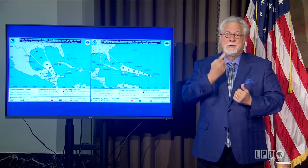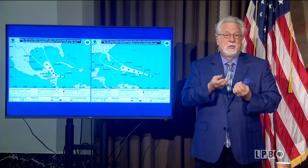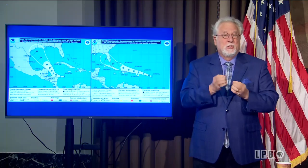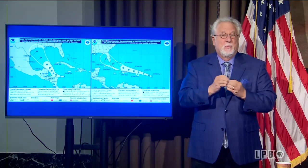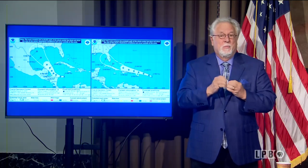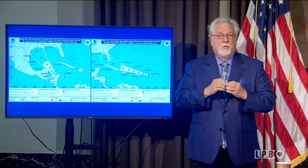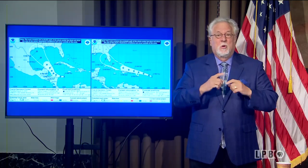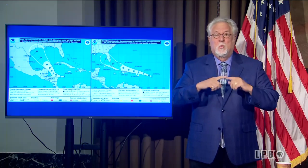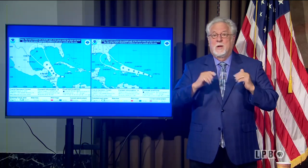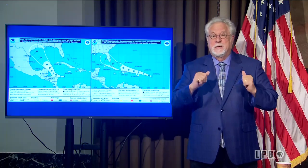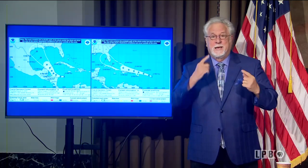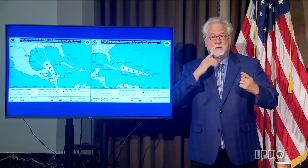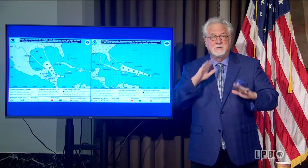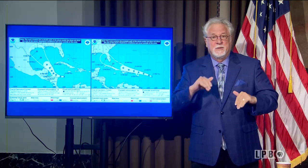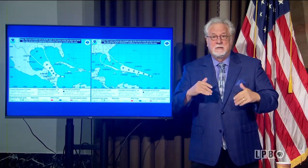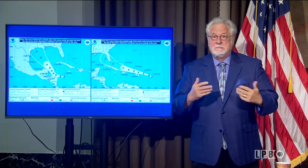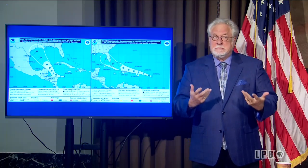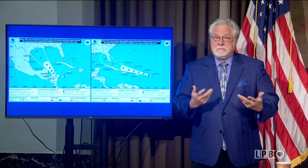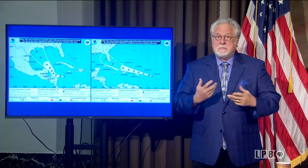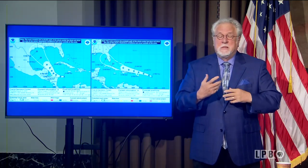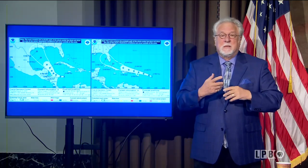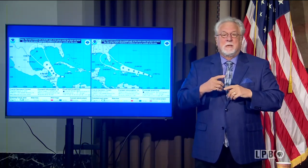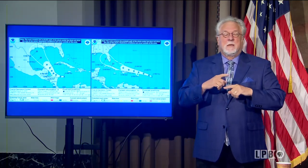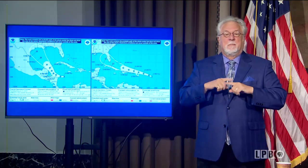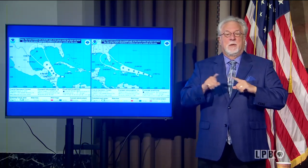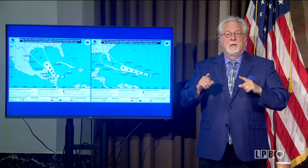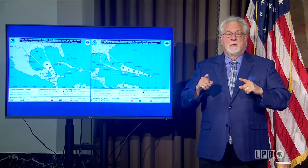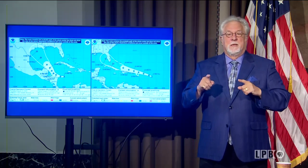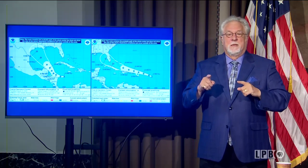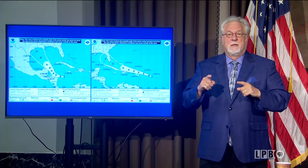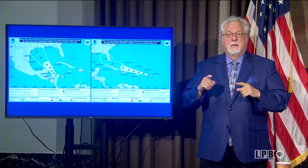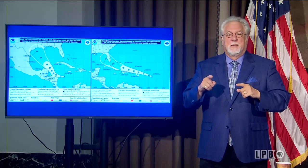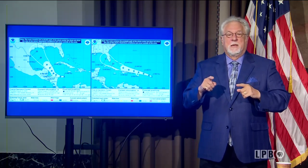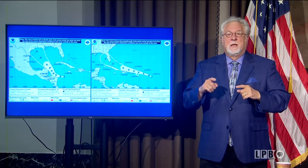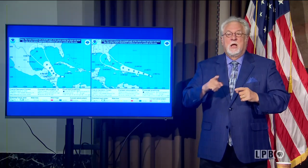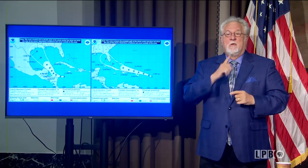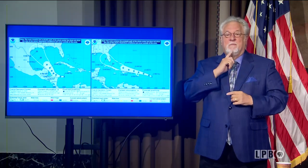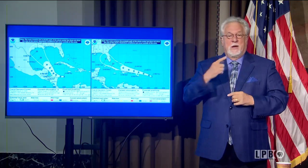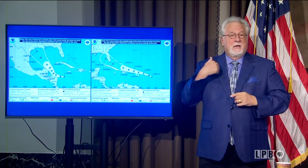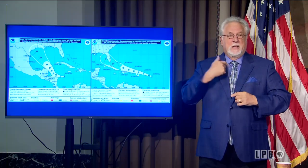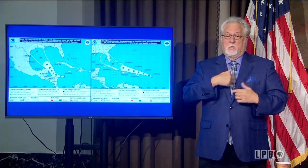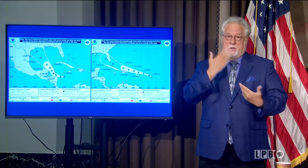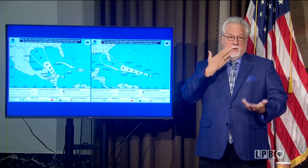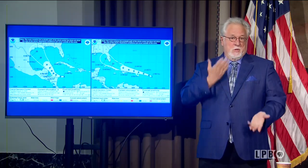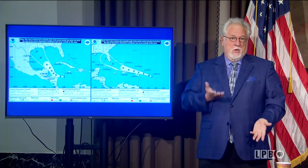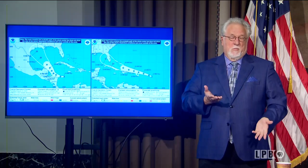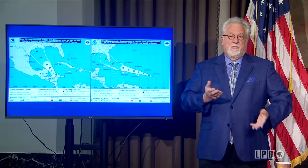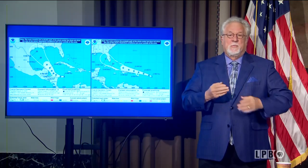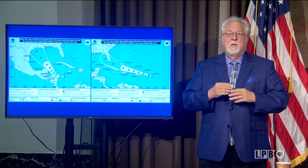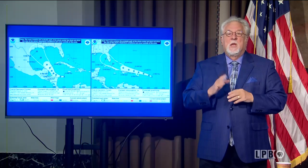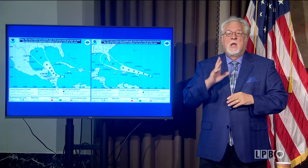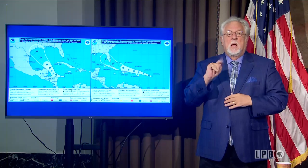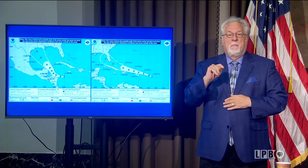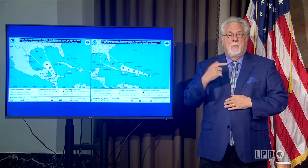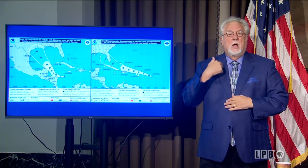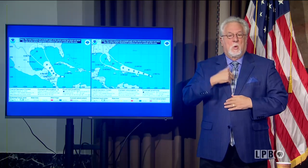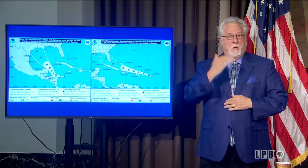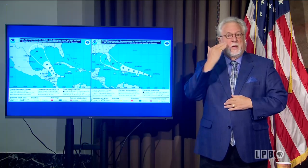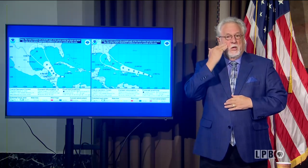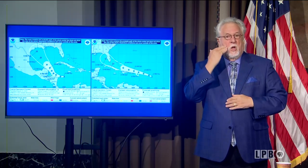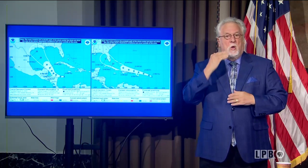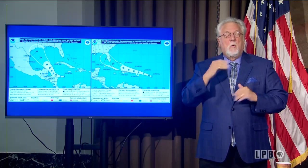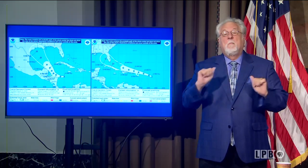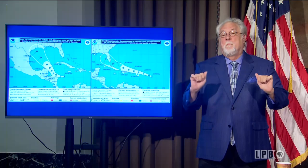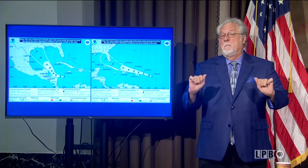we can expect from these systems, but quite frankly, we don't know. But what we do know is it